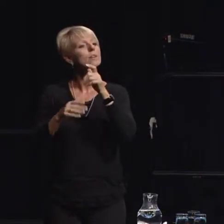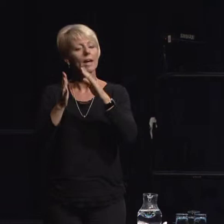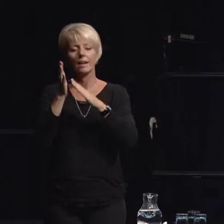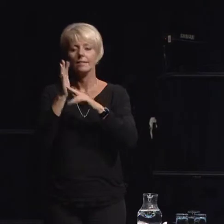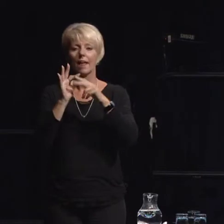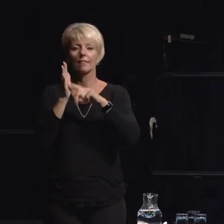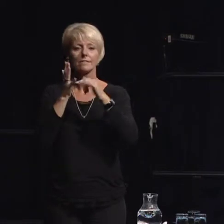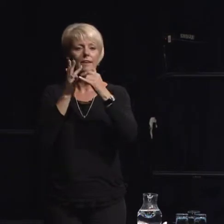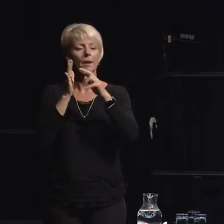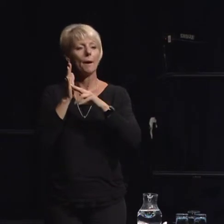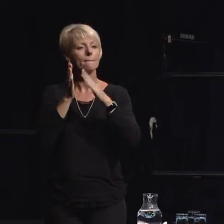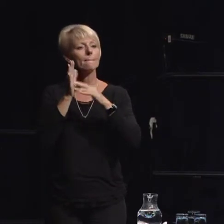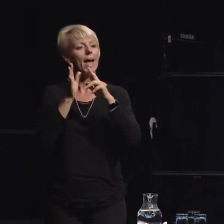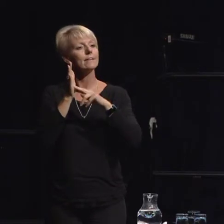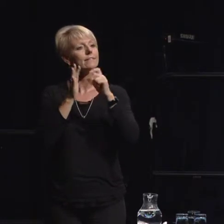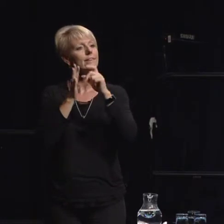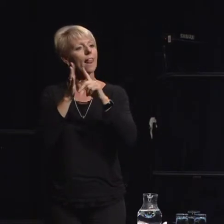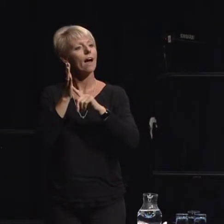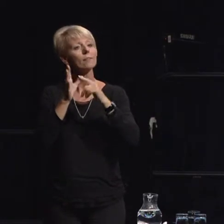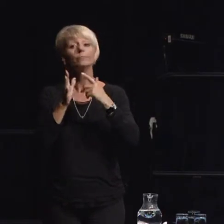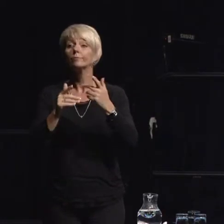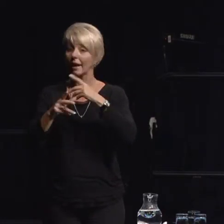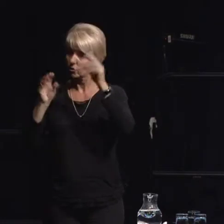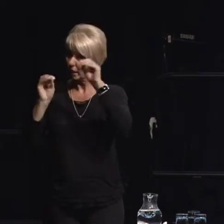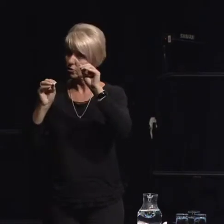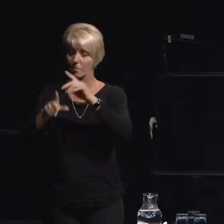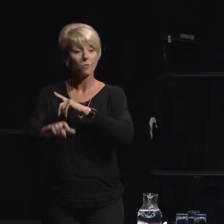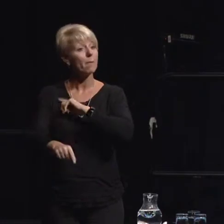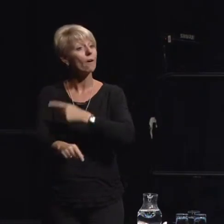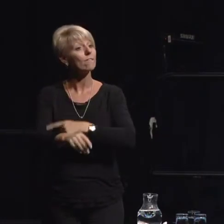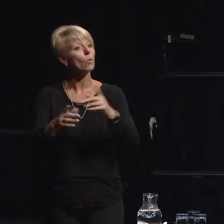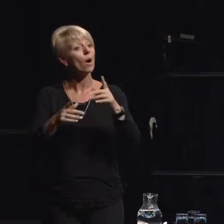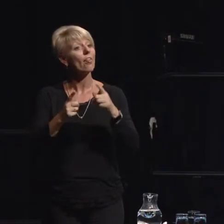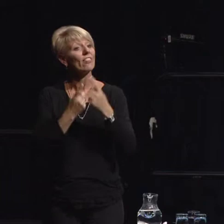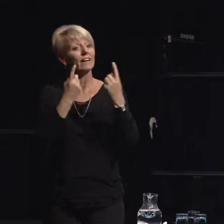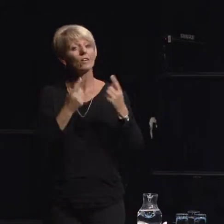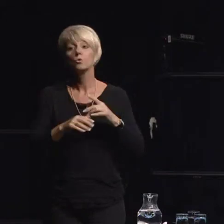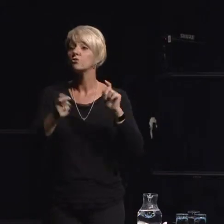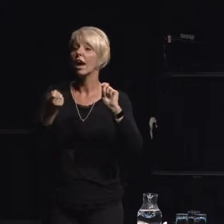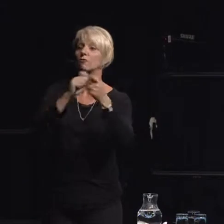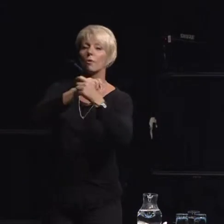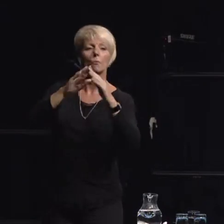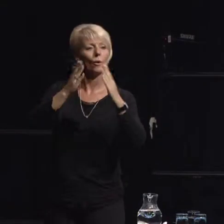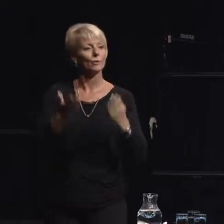said, "Education is the most powerful weapon which you can use to change the world."